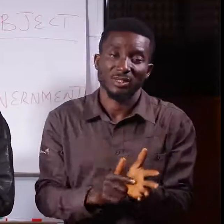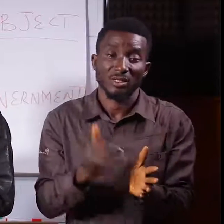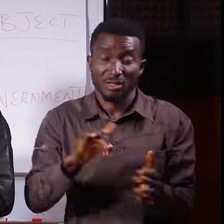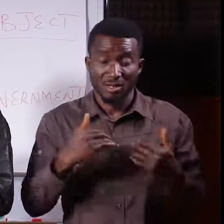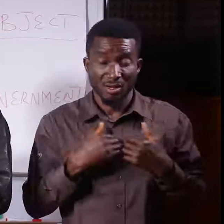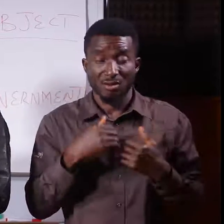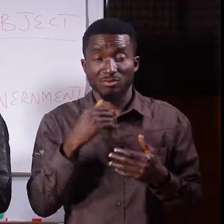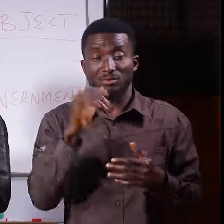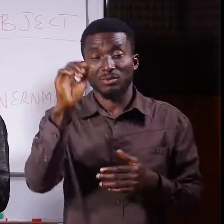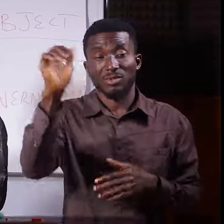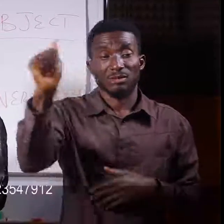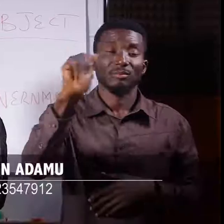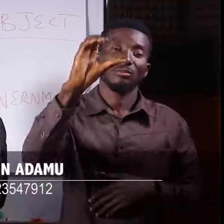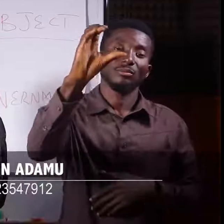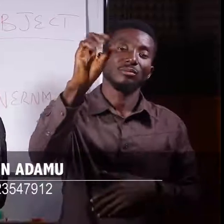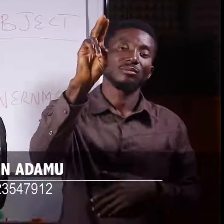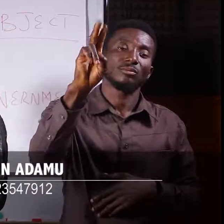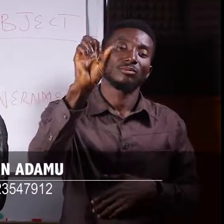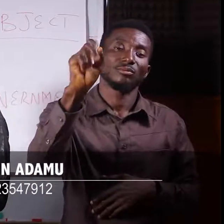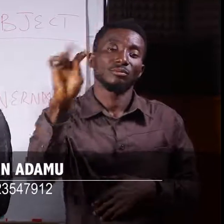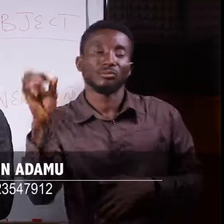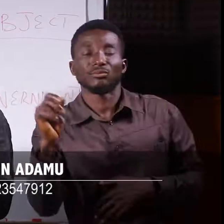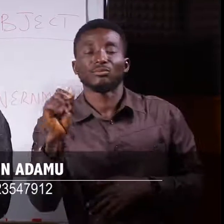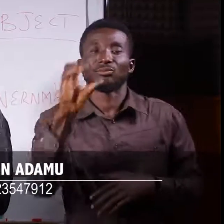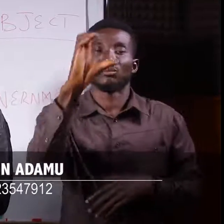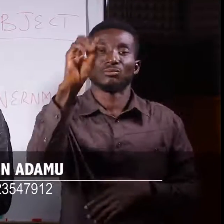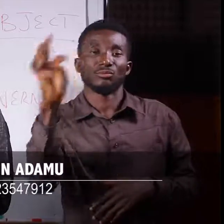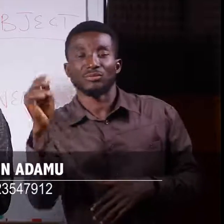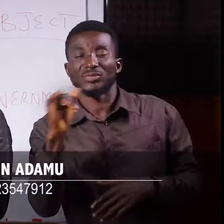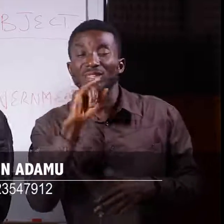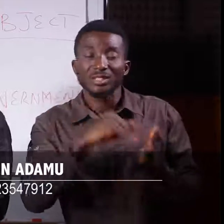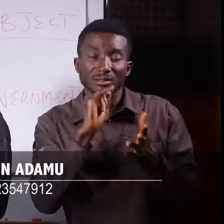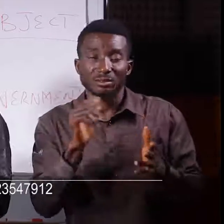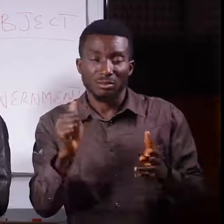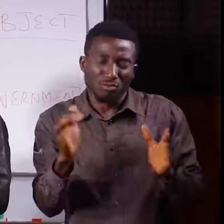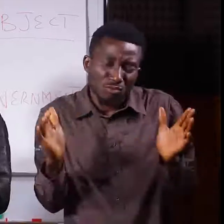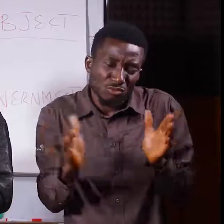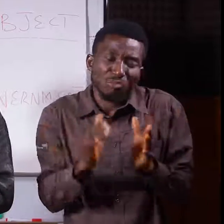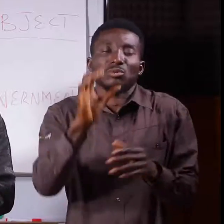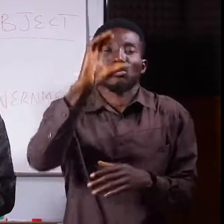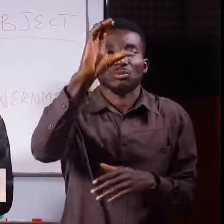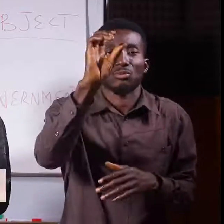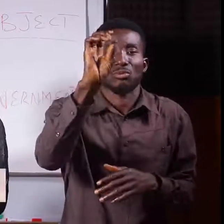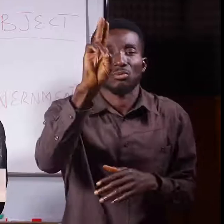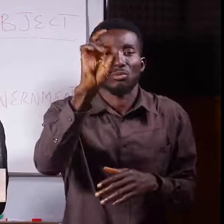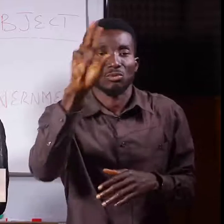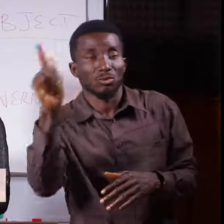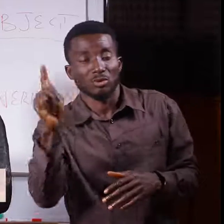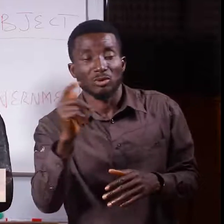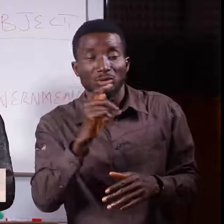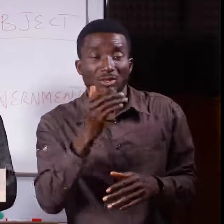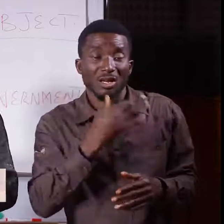courts. Customary courts are like smaller courts or customary courts that are built by the